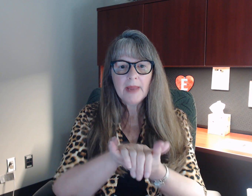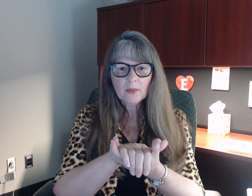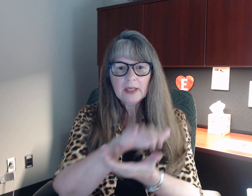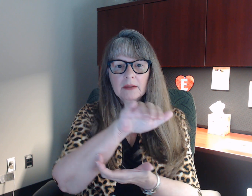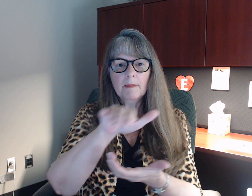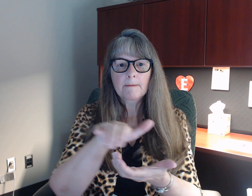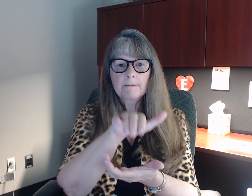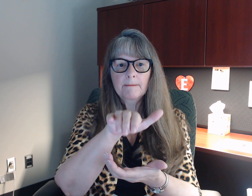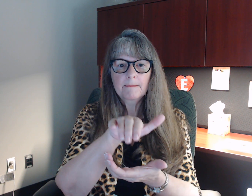married.